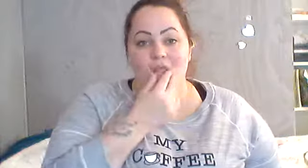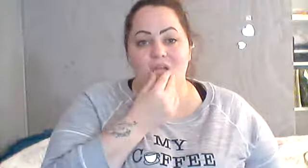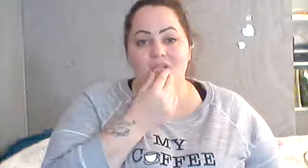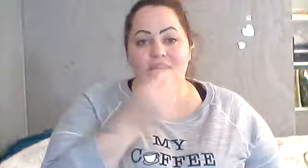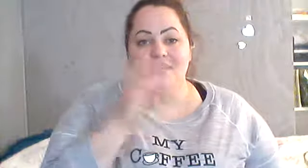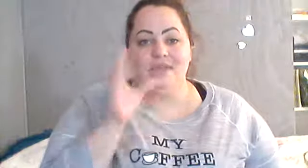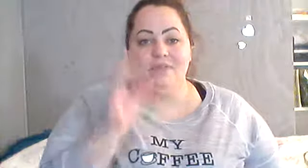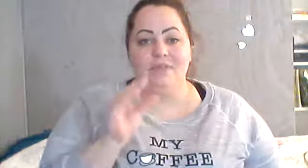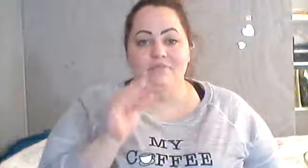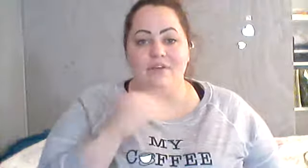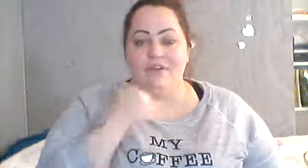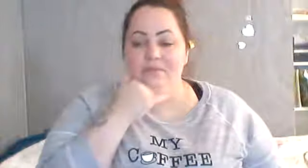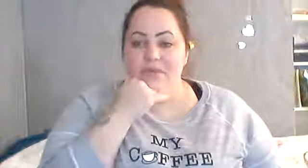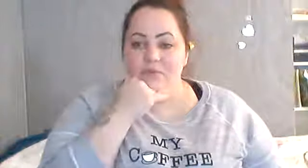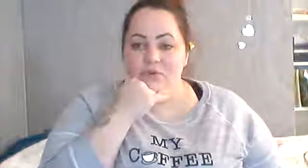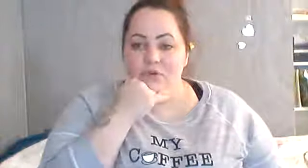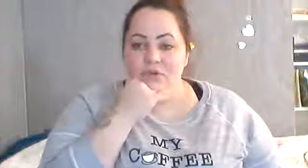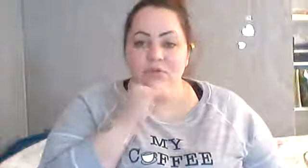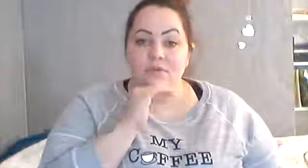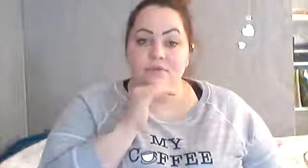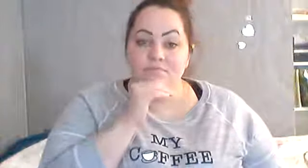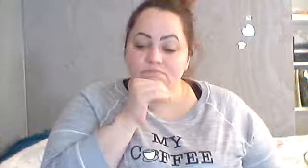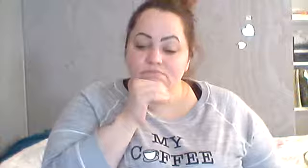I try to keep that very minimal.